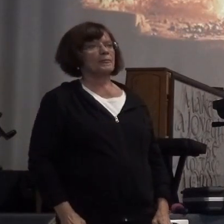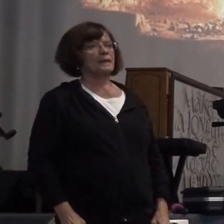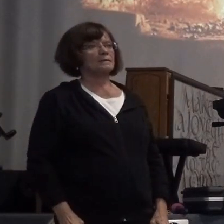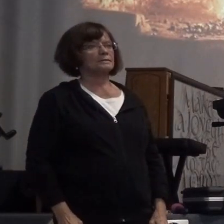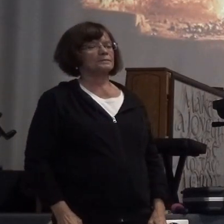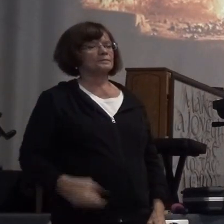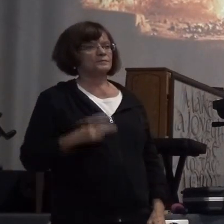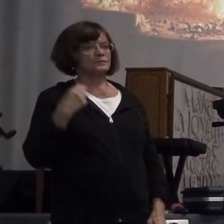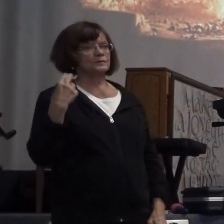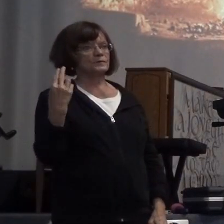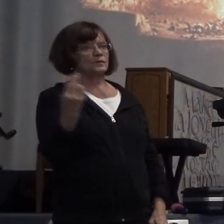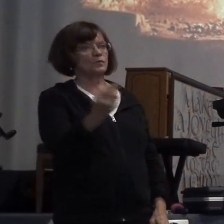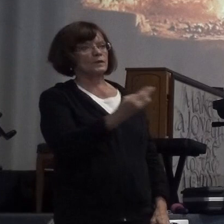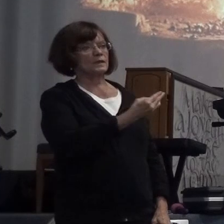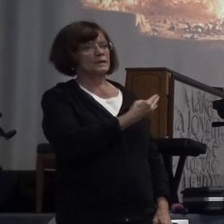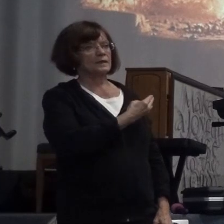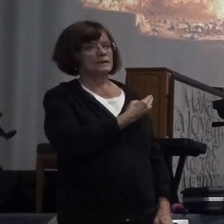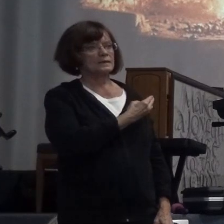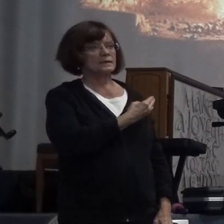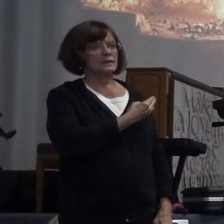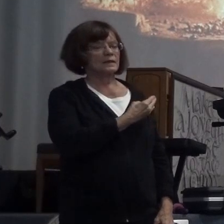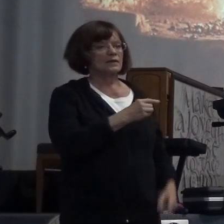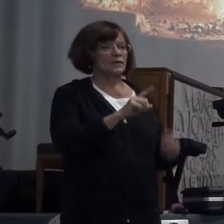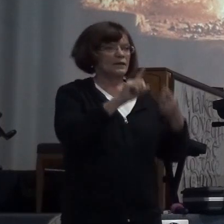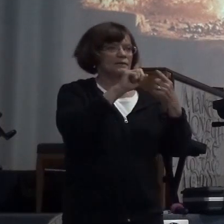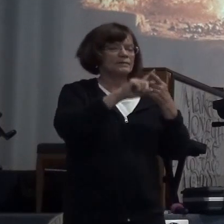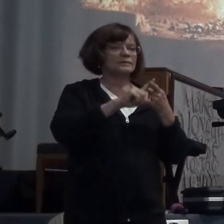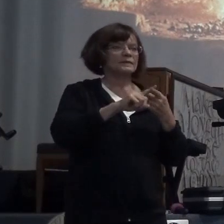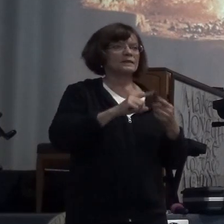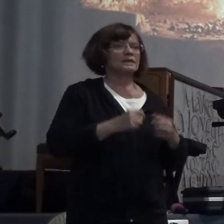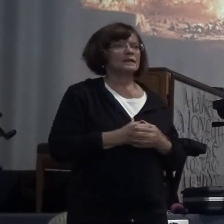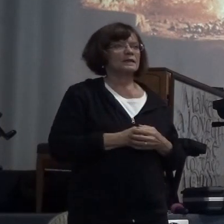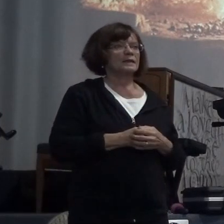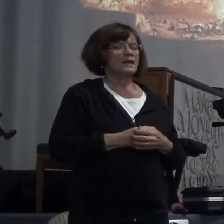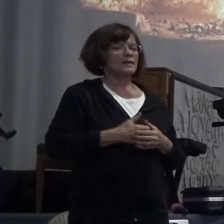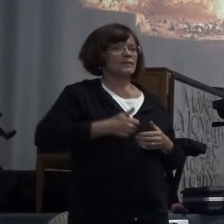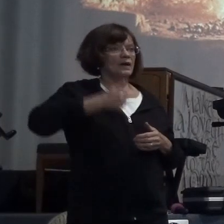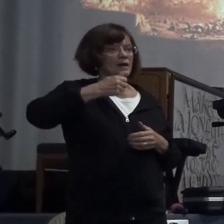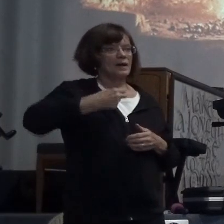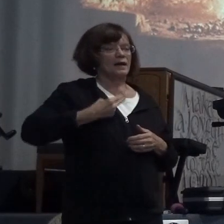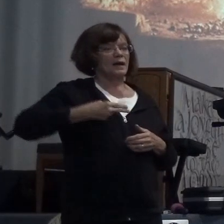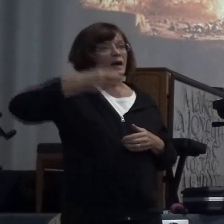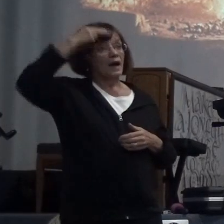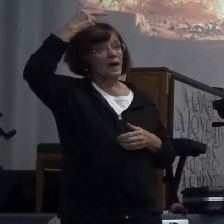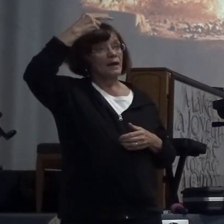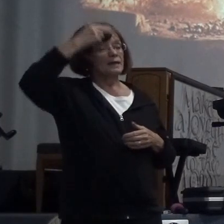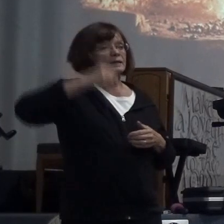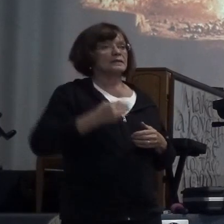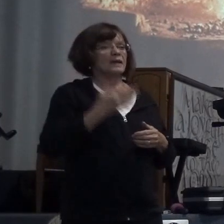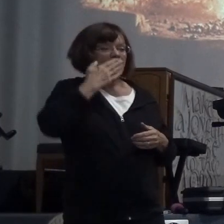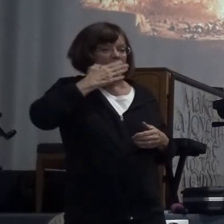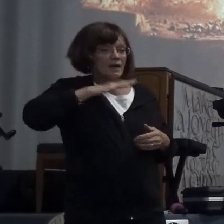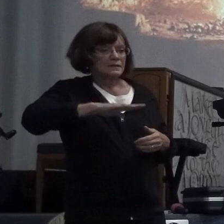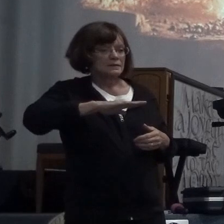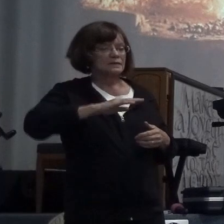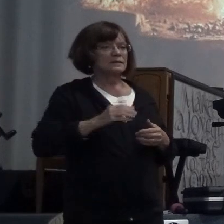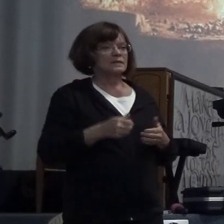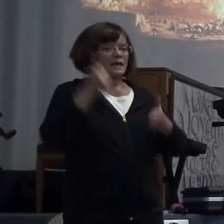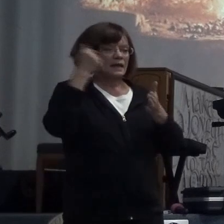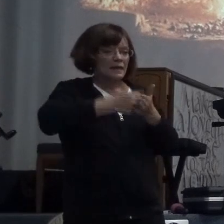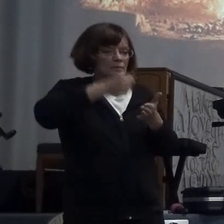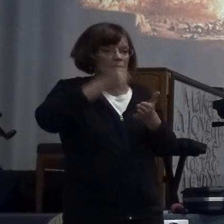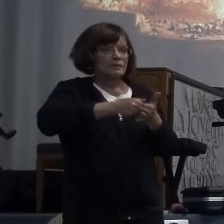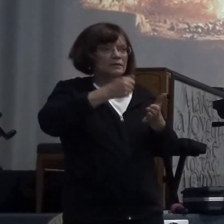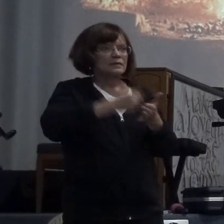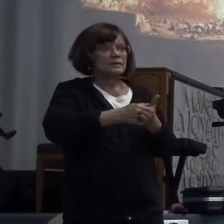So when he is done getting the desired shape, he will then apply a high heat for a period of time and then remove it from the fire and place it into a quench